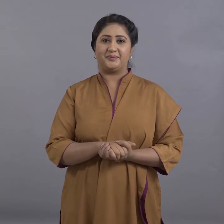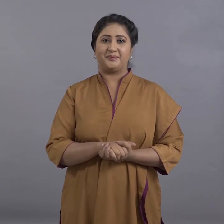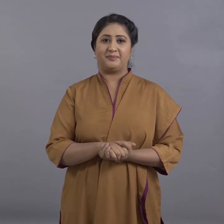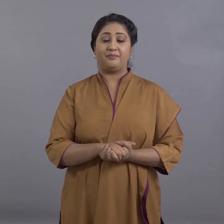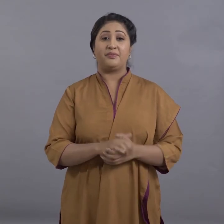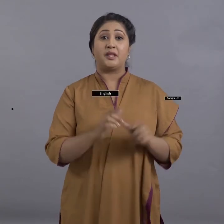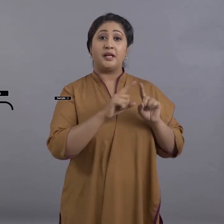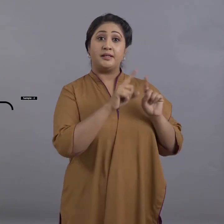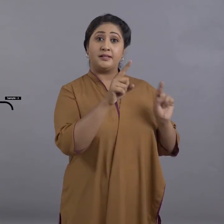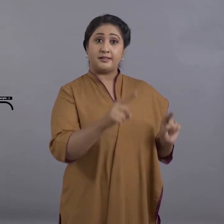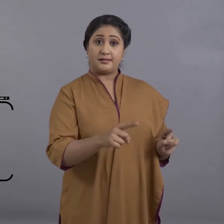Sample 2.